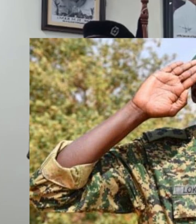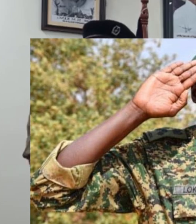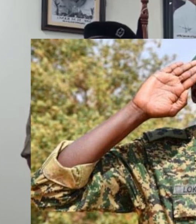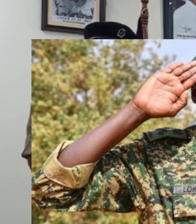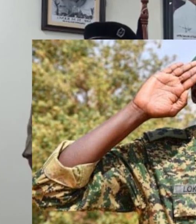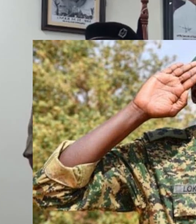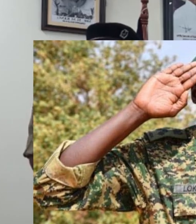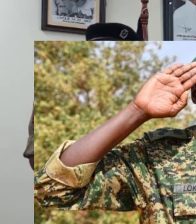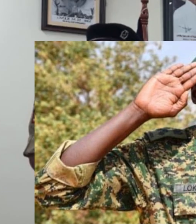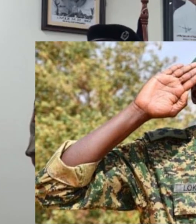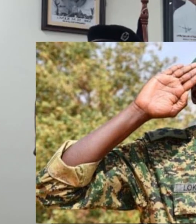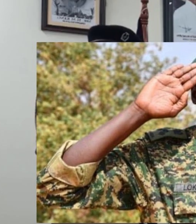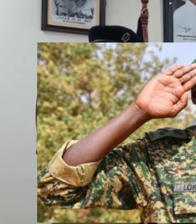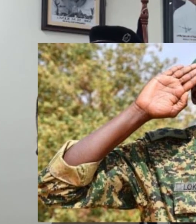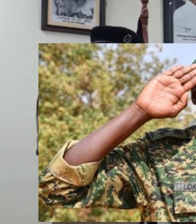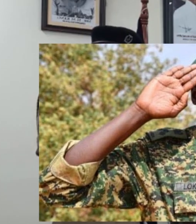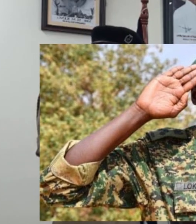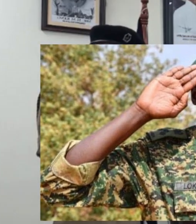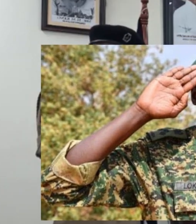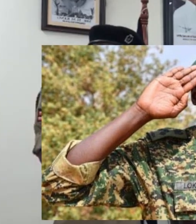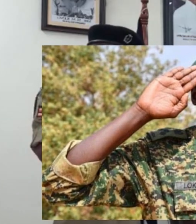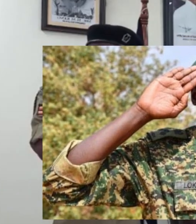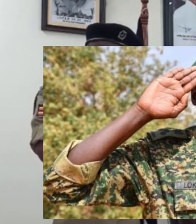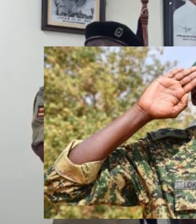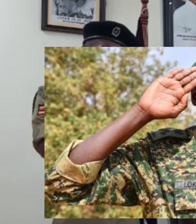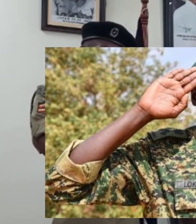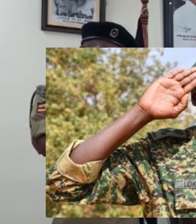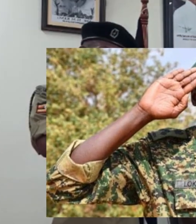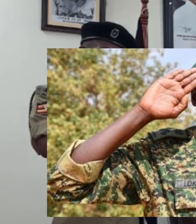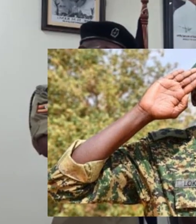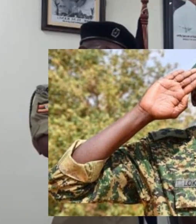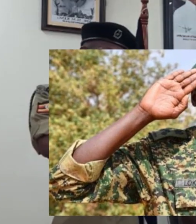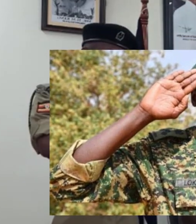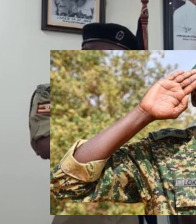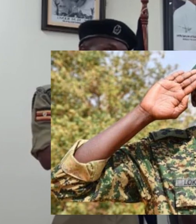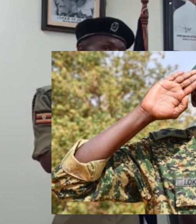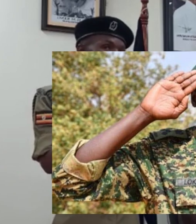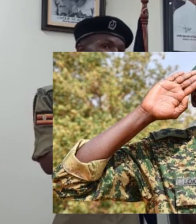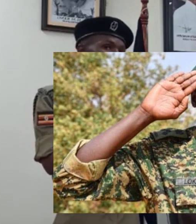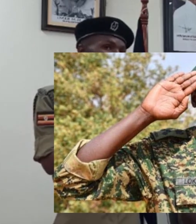ekyaviiriddeko obulumi ne basanga